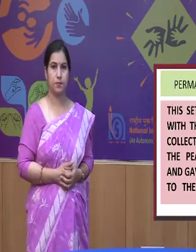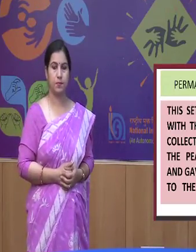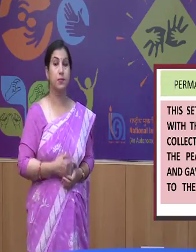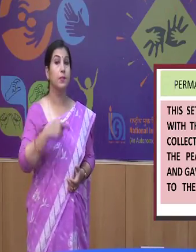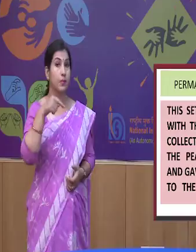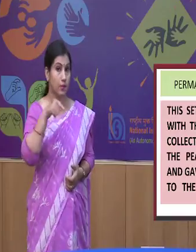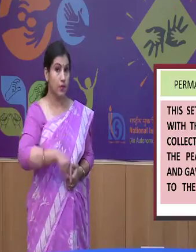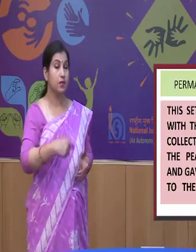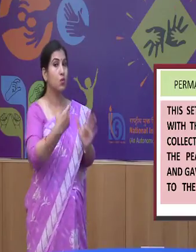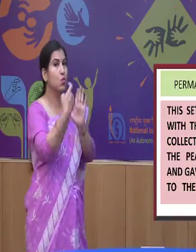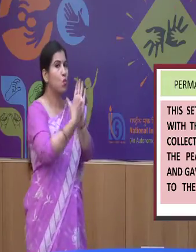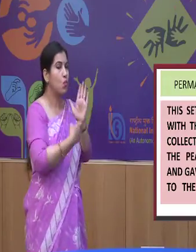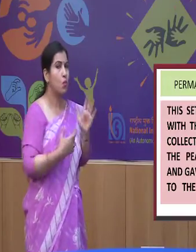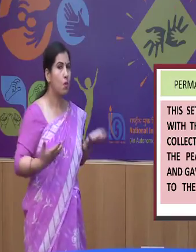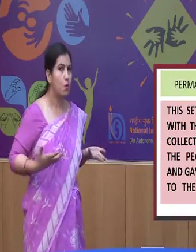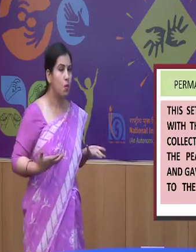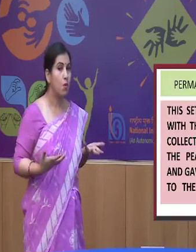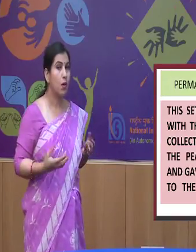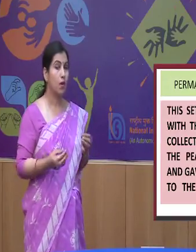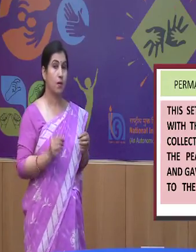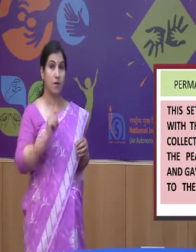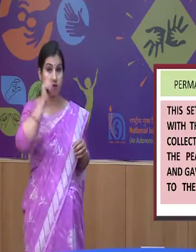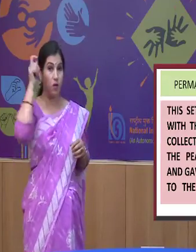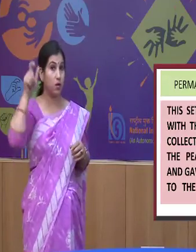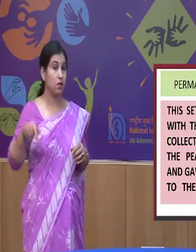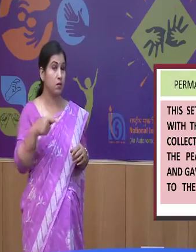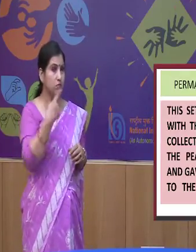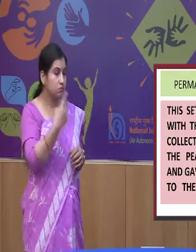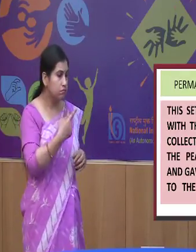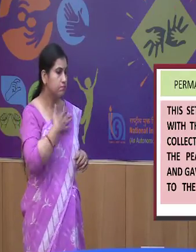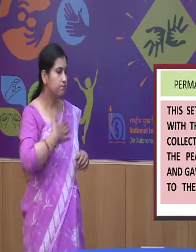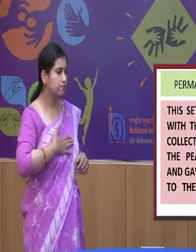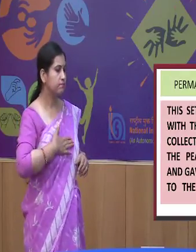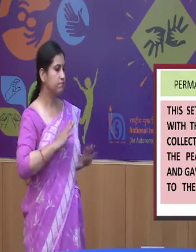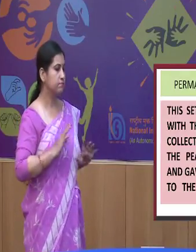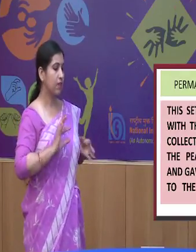In this system, the British were assured of a fixed